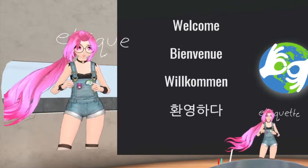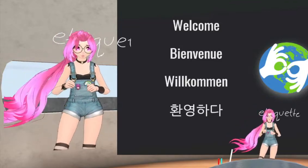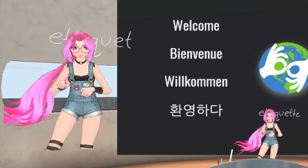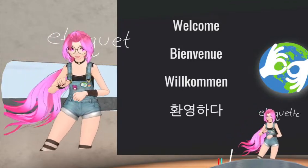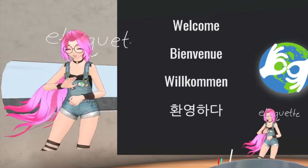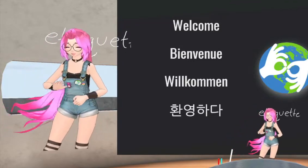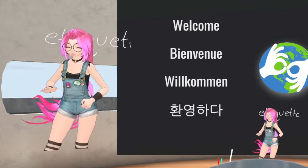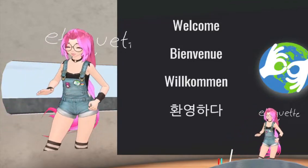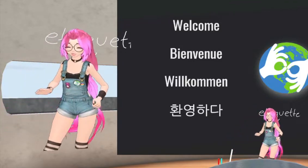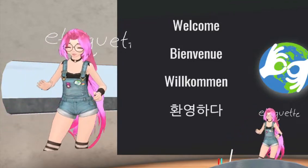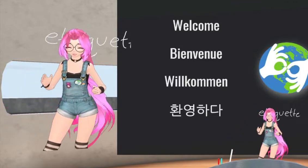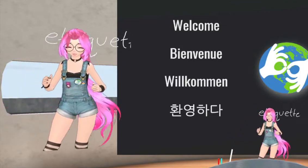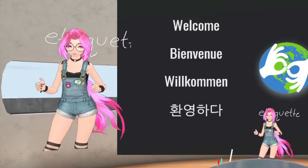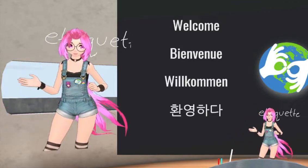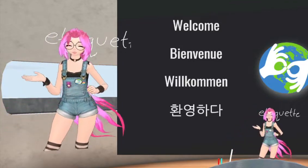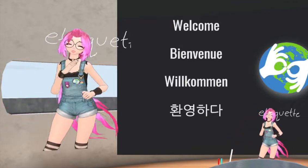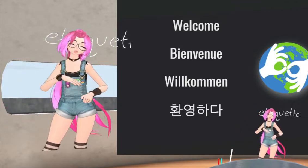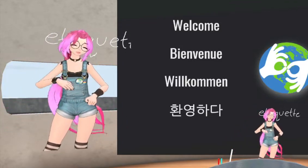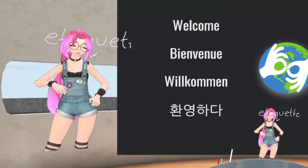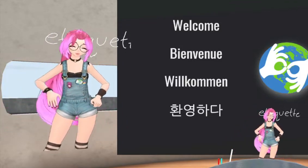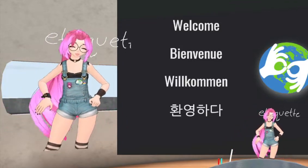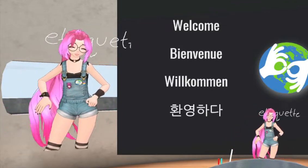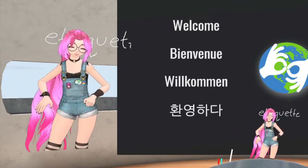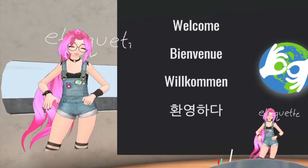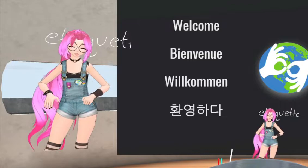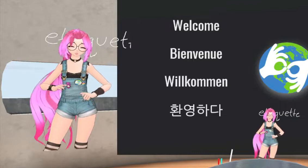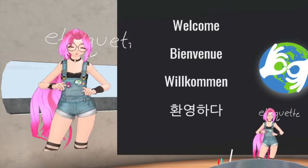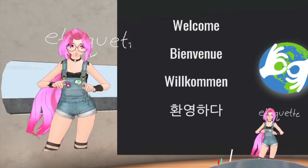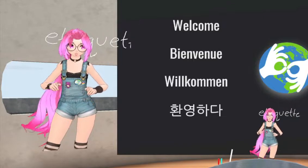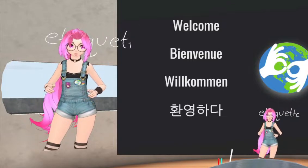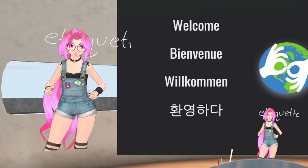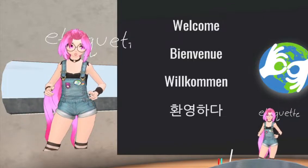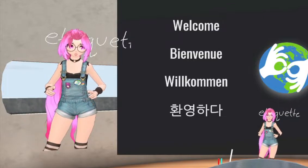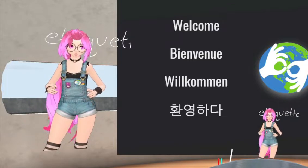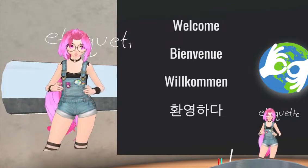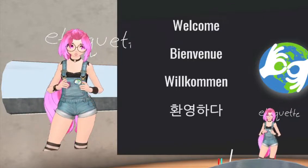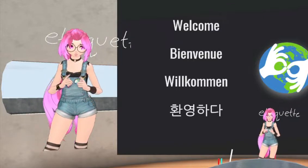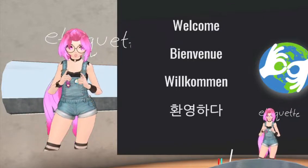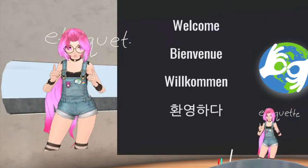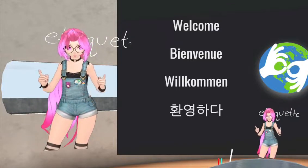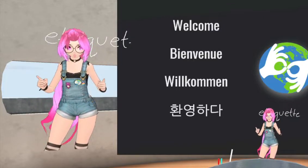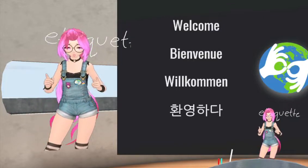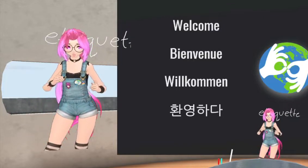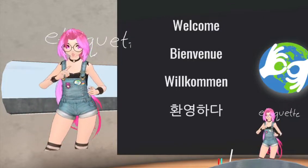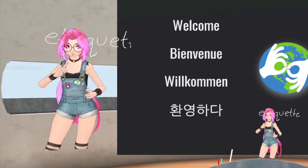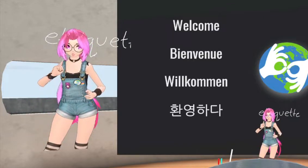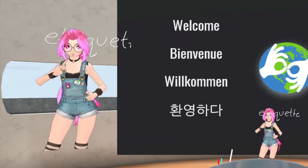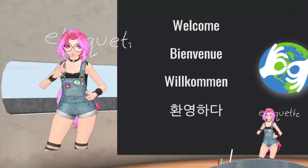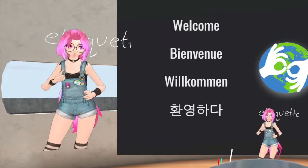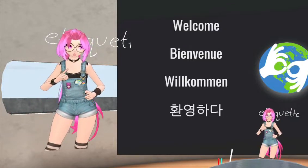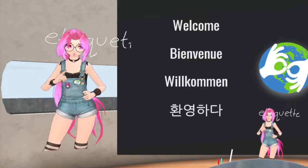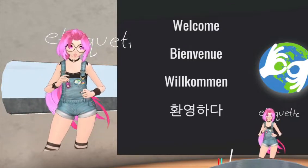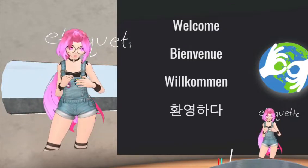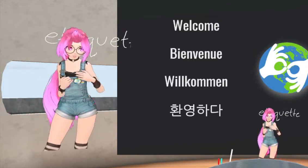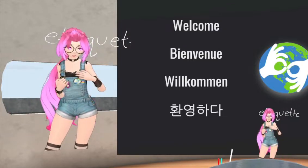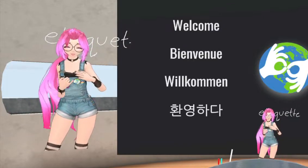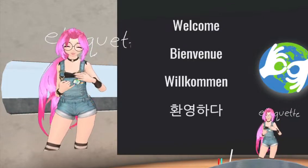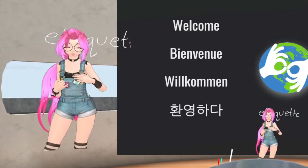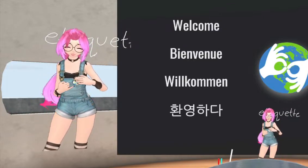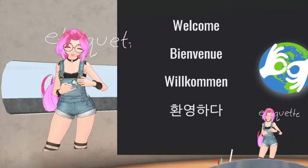people's attention is, like we said earlier, we never want to scream at deaf people. We never want to like yell across the entire room,